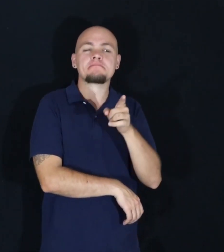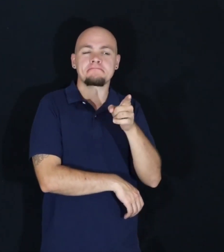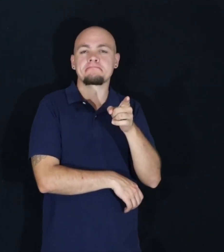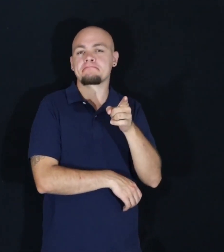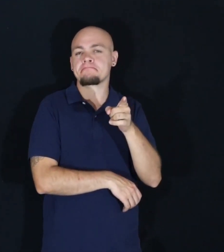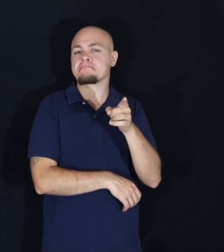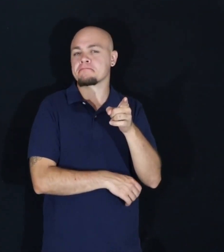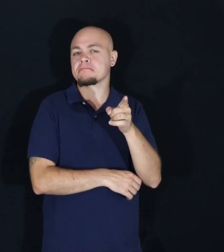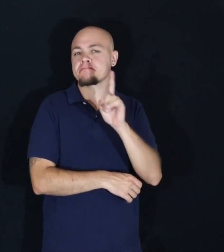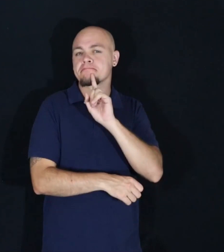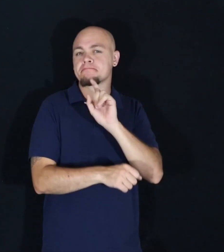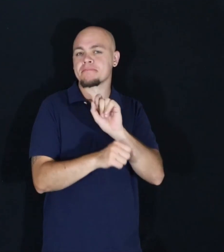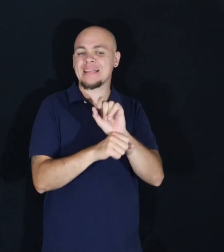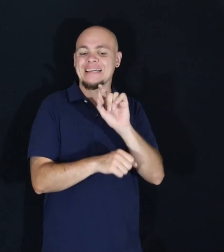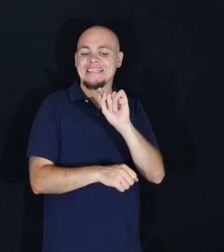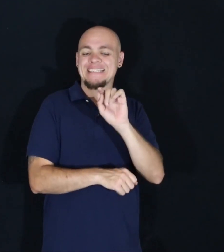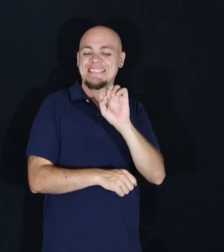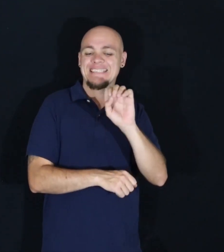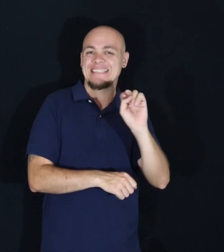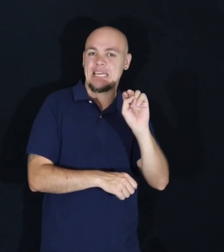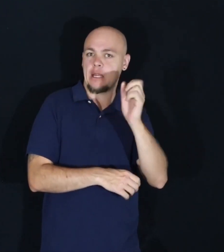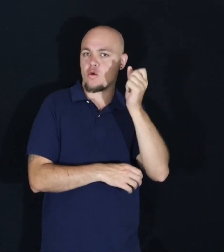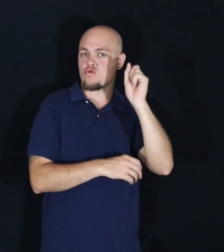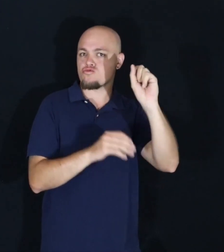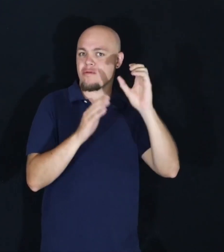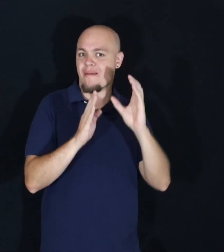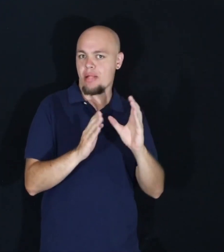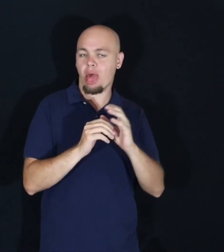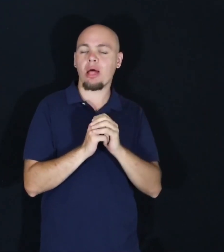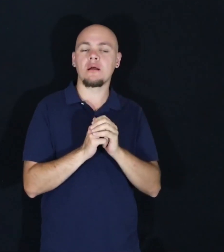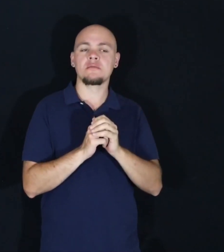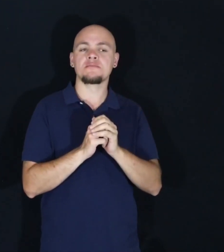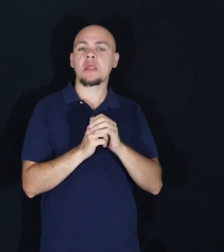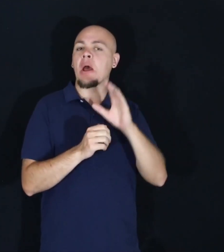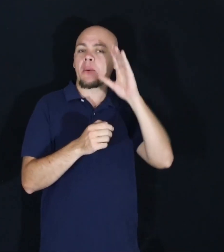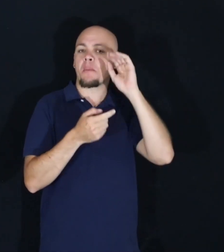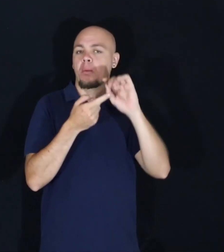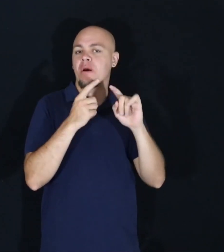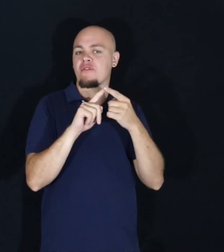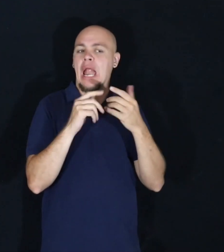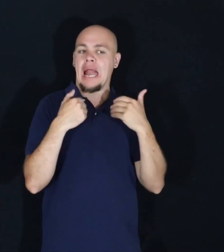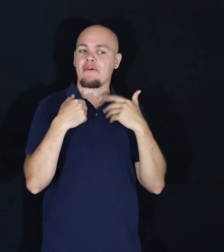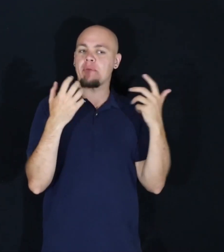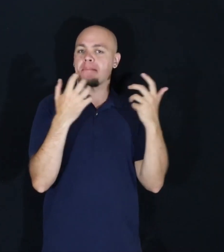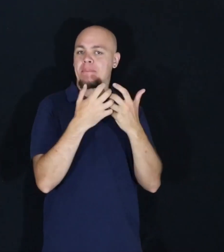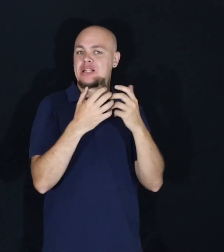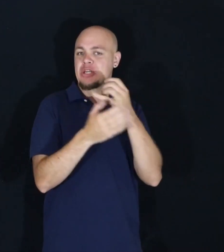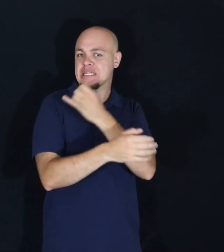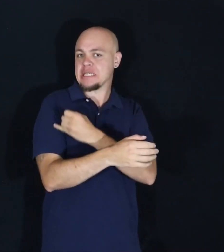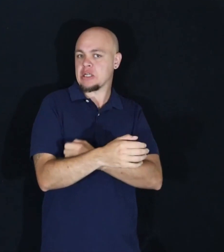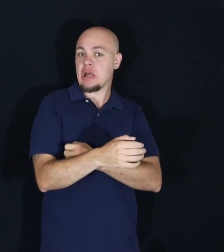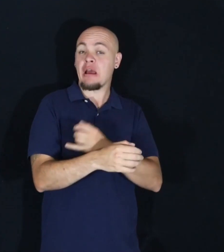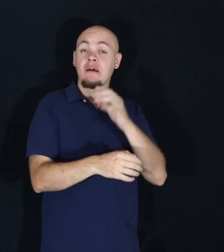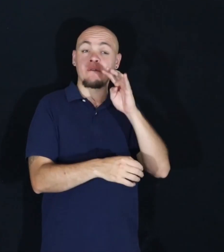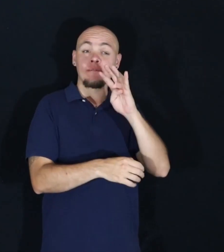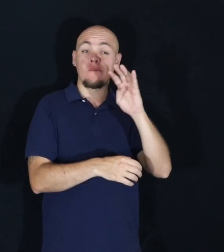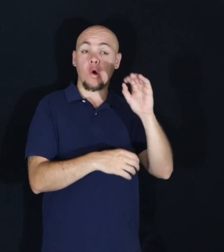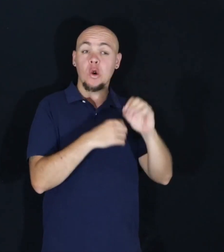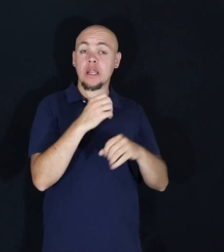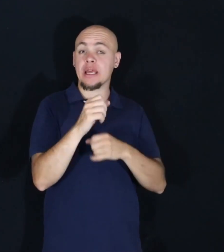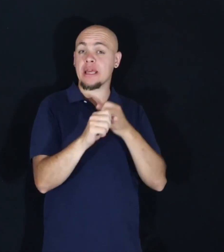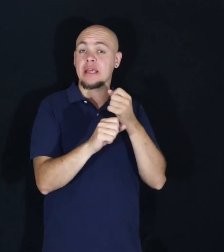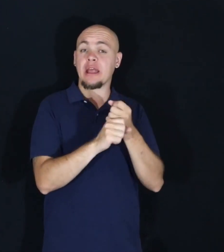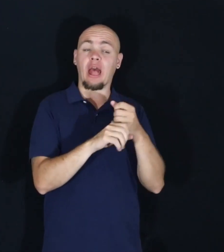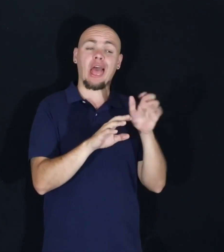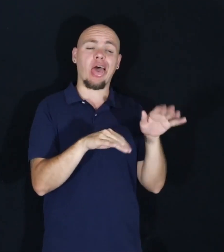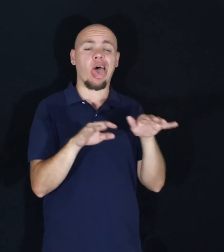Definitely a teenage rebel who got matching tattoos with her boyfriend, only to ditch him after 40 years of